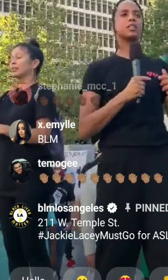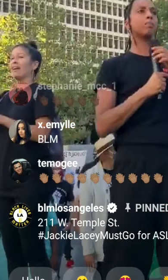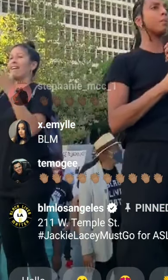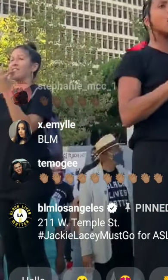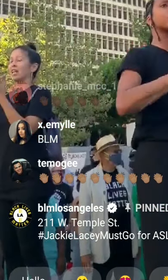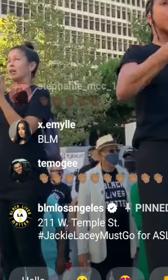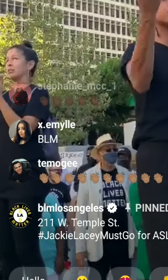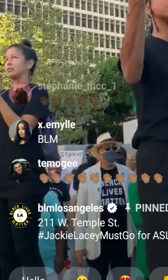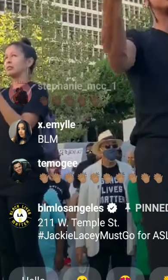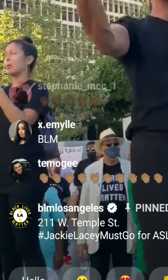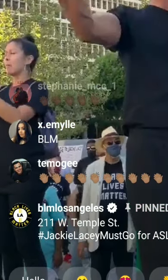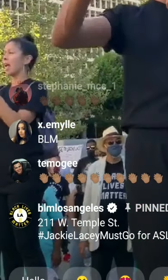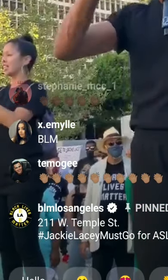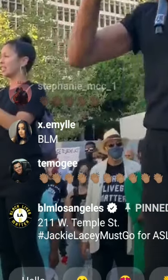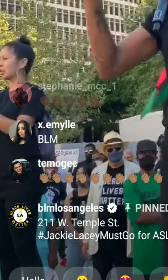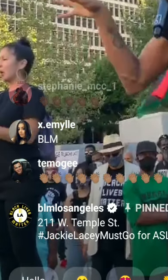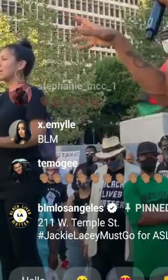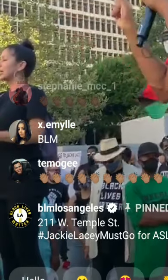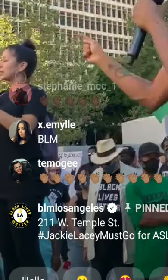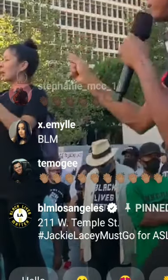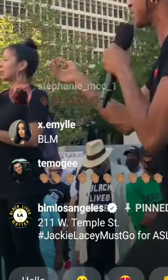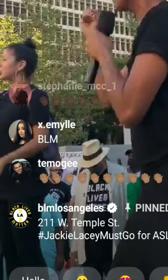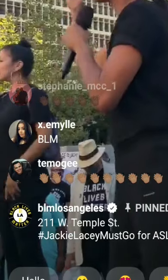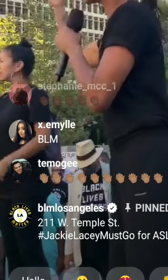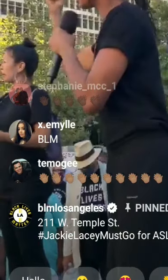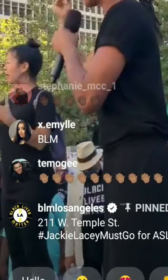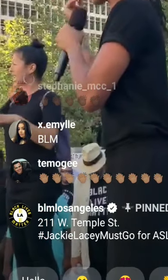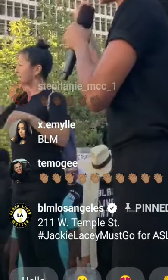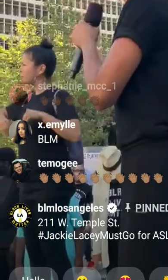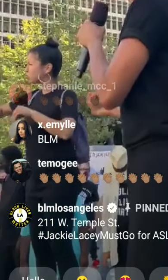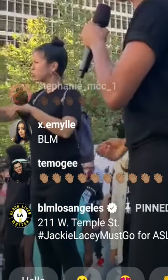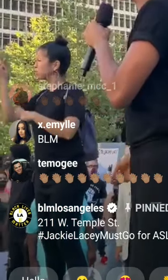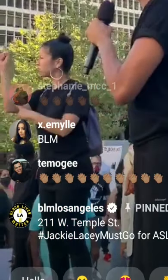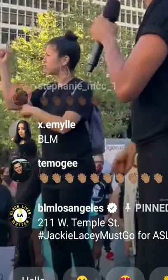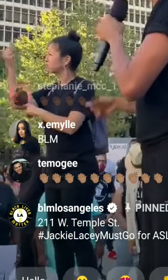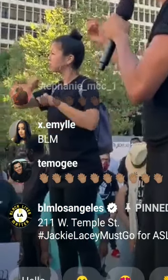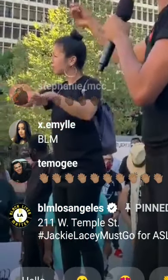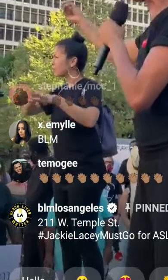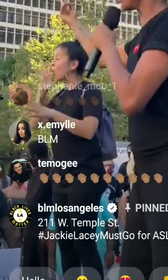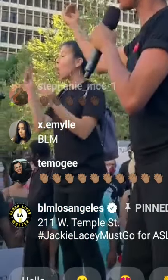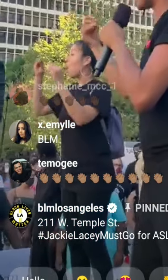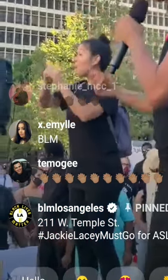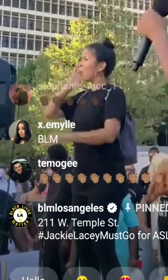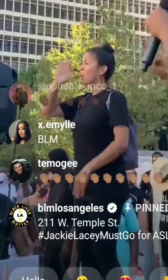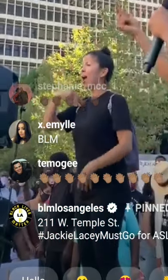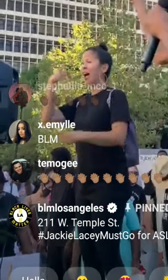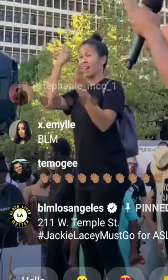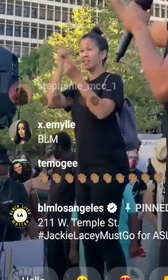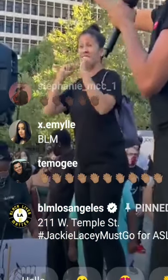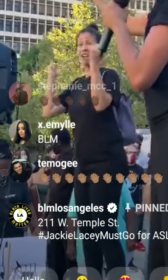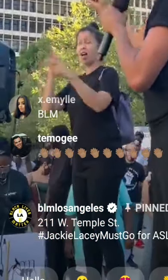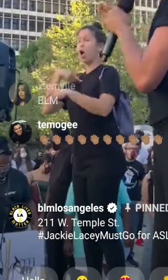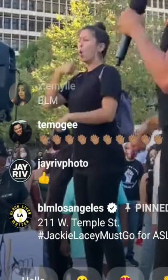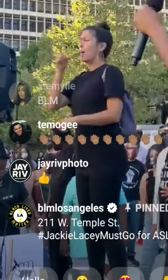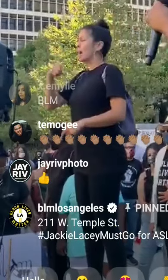if we had accepted the story that we were born into, it would have been to accept our own destruction. You see, I stopped believing the story that was told about me a long time